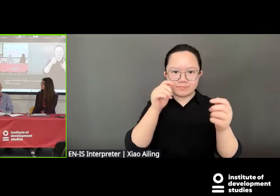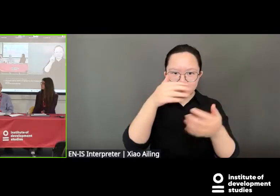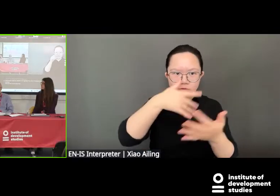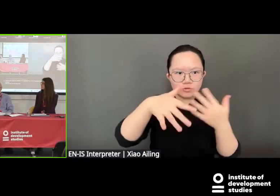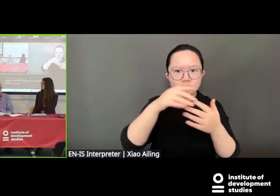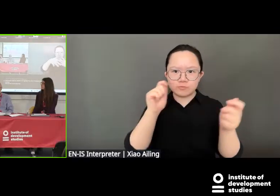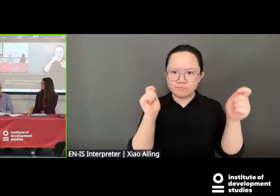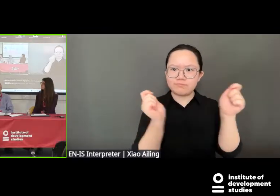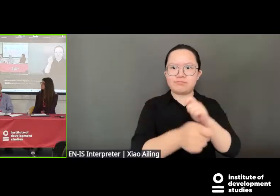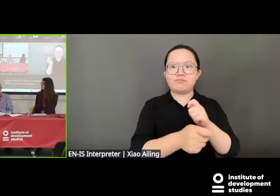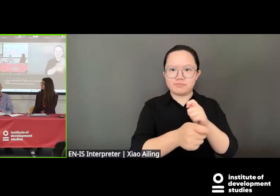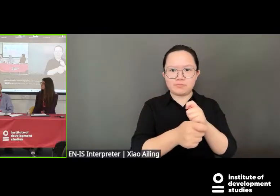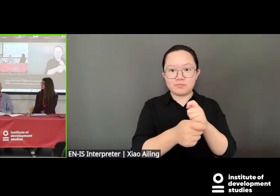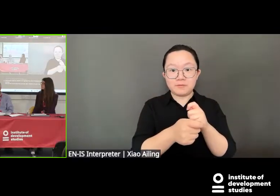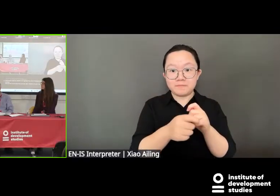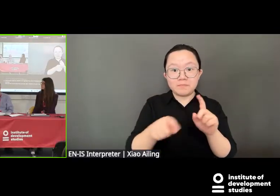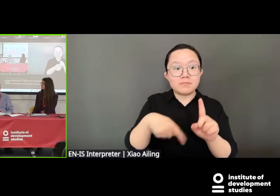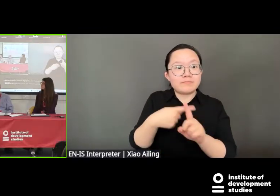for what must come next.